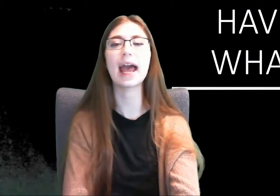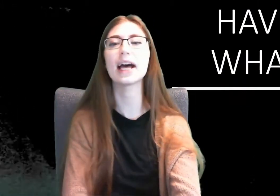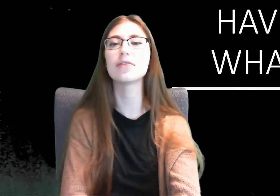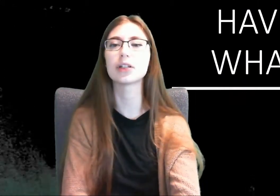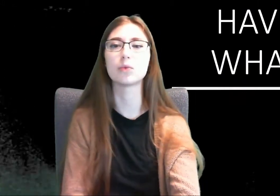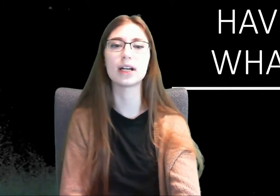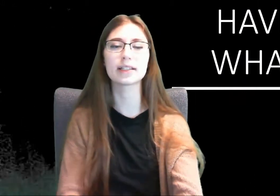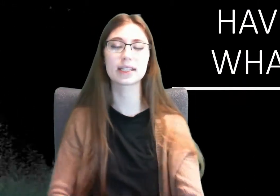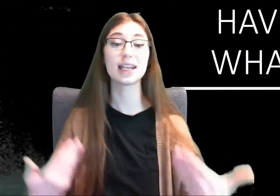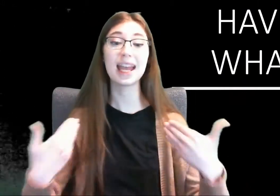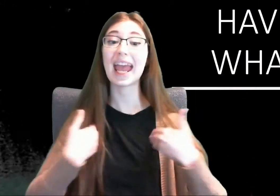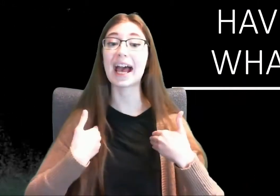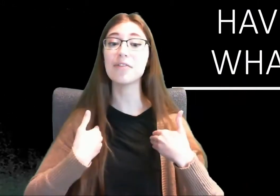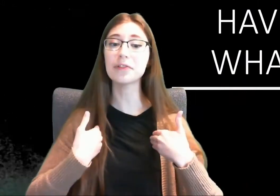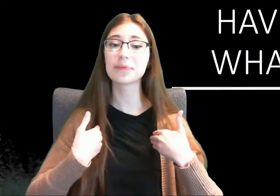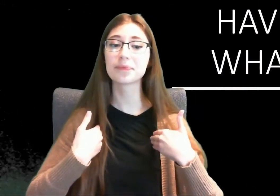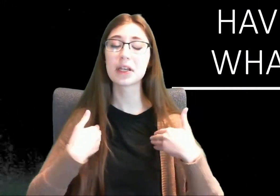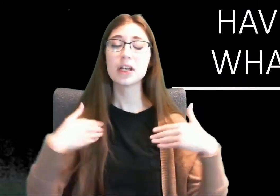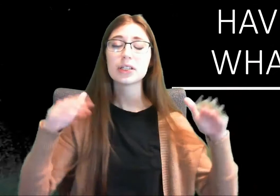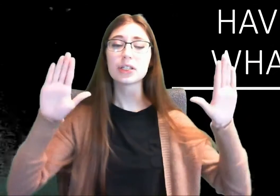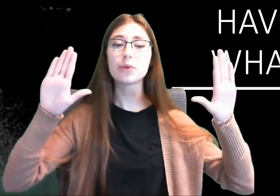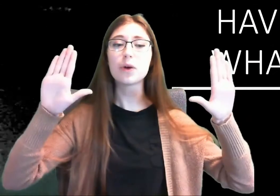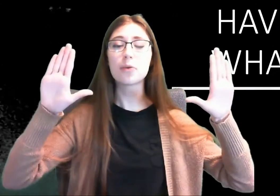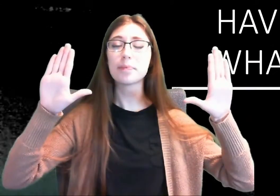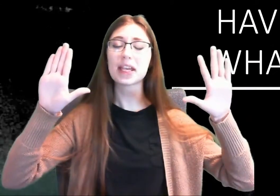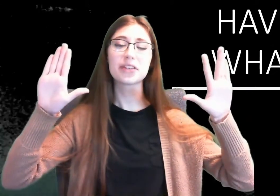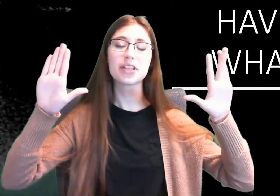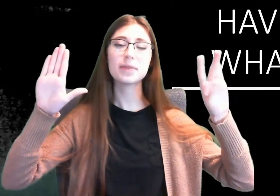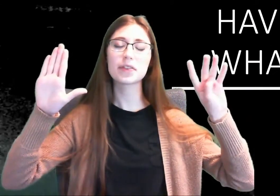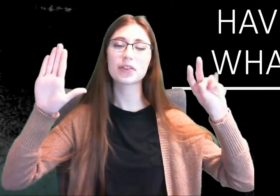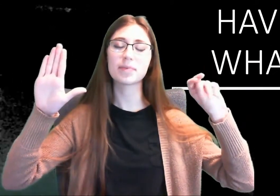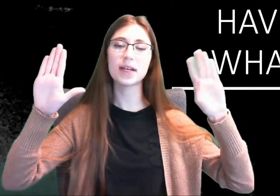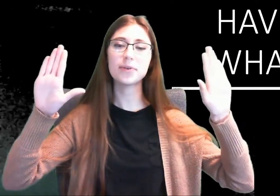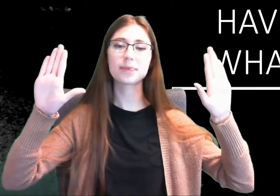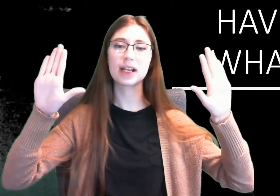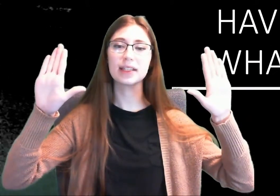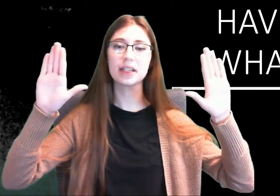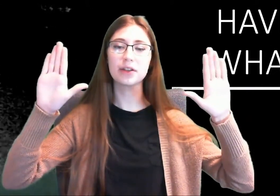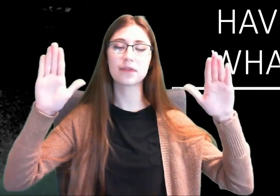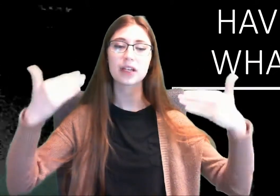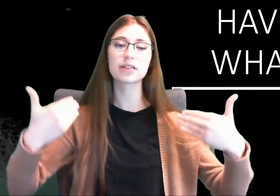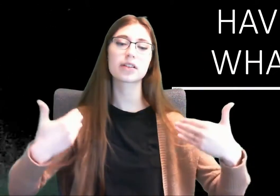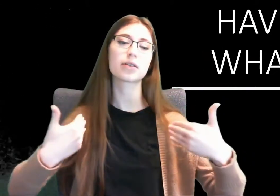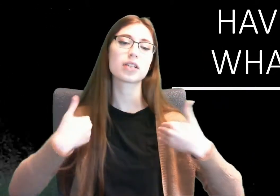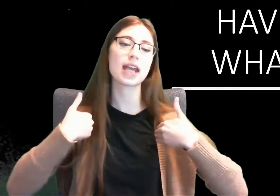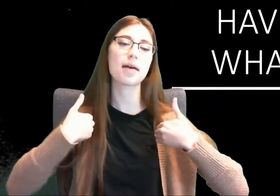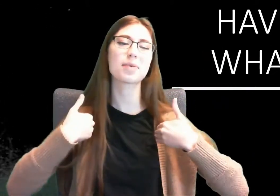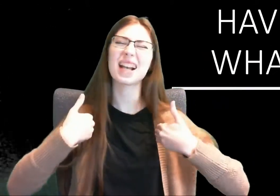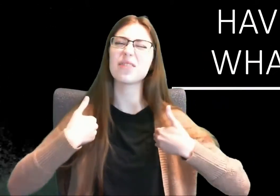Have what? Have 2 open B hand shapes, 3 thumbs out, and then your fingers are going to tap kind of into